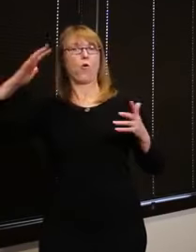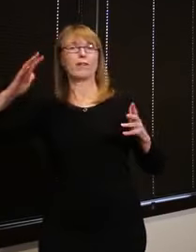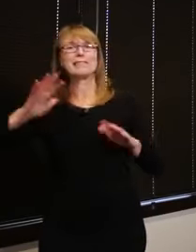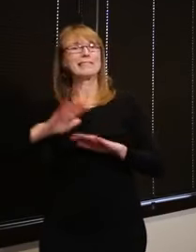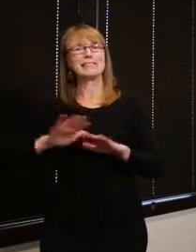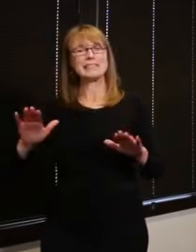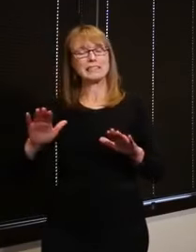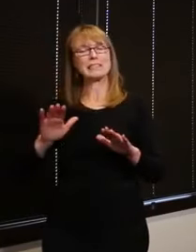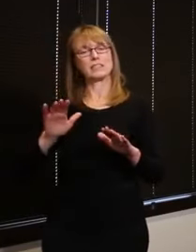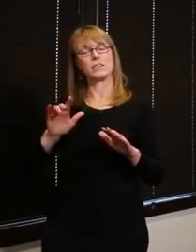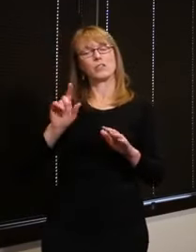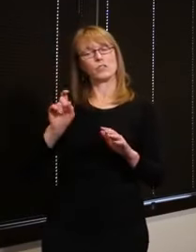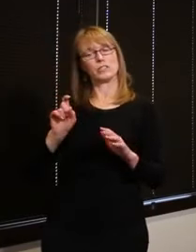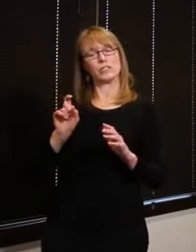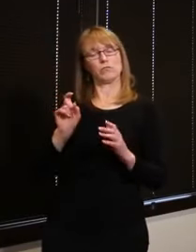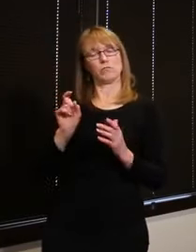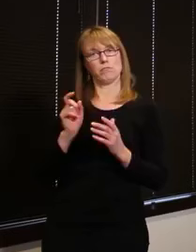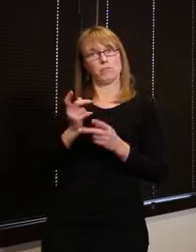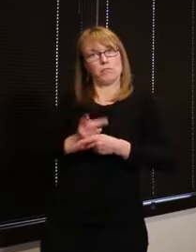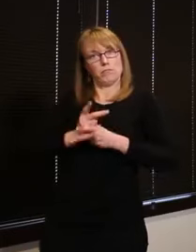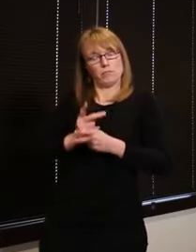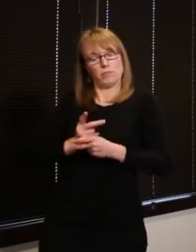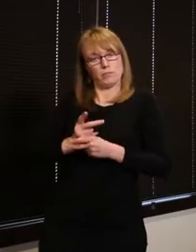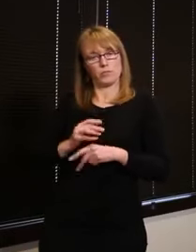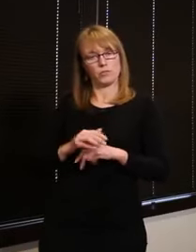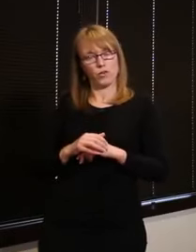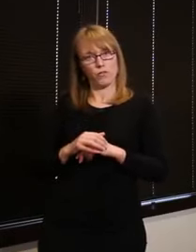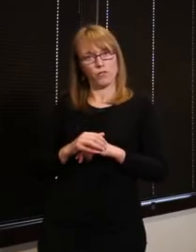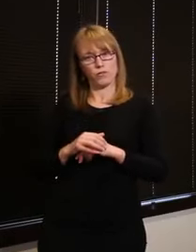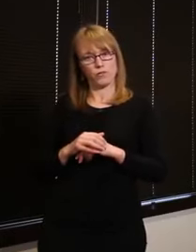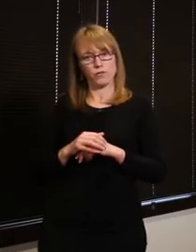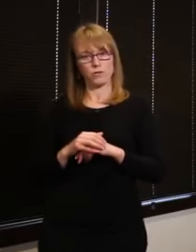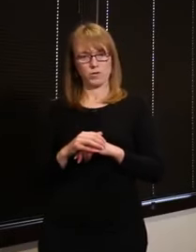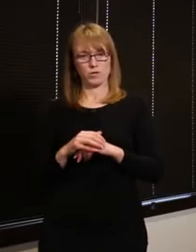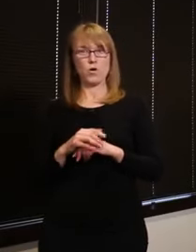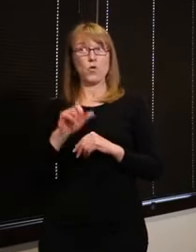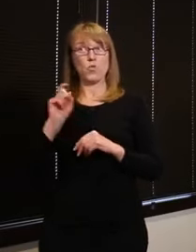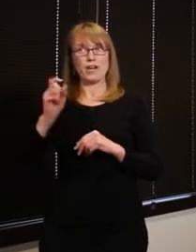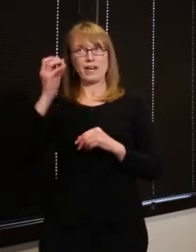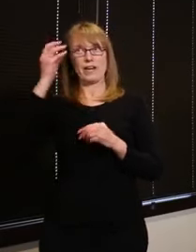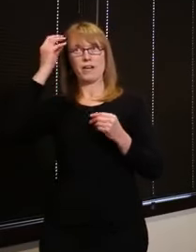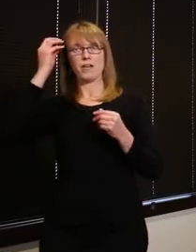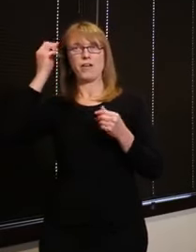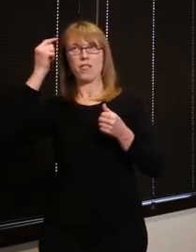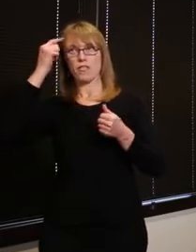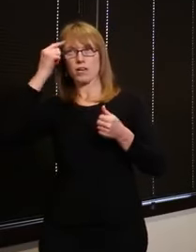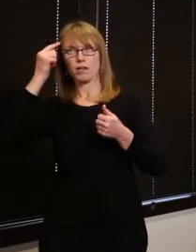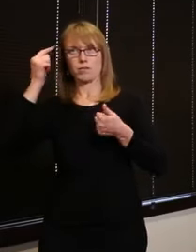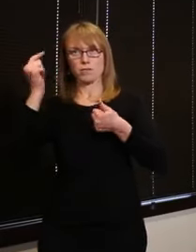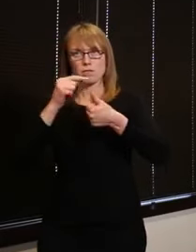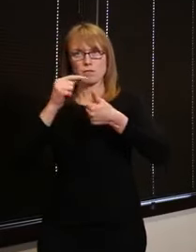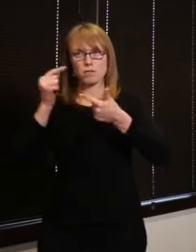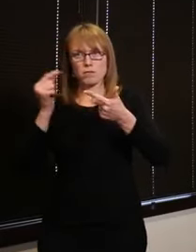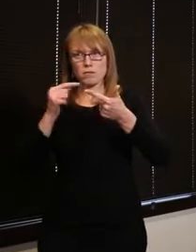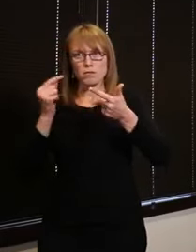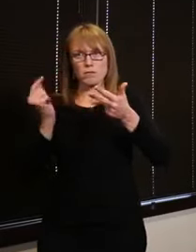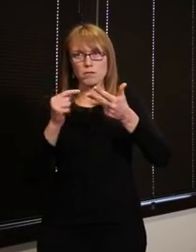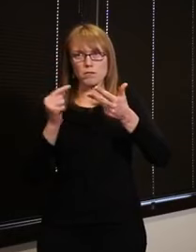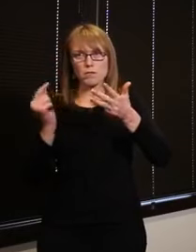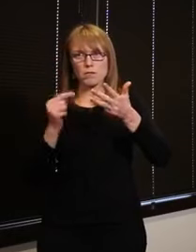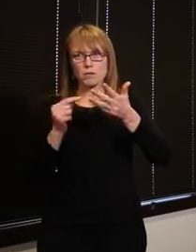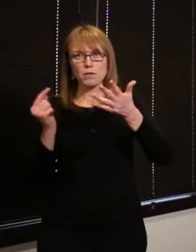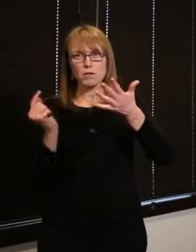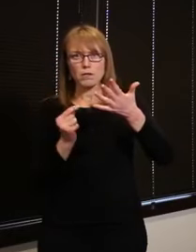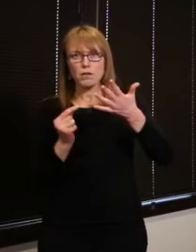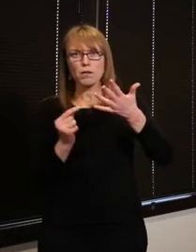those measures and relaxing them. And so one way to really sort of define that is to take a